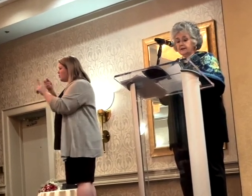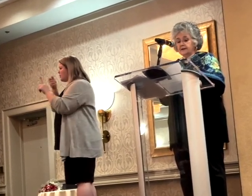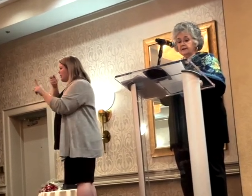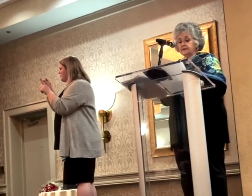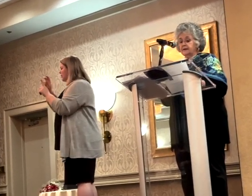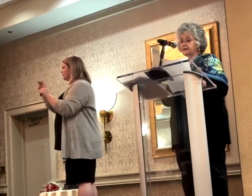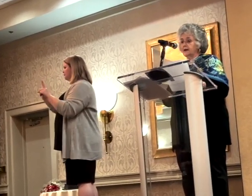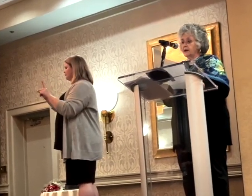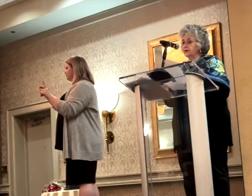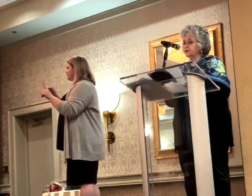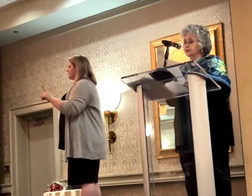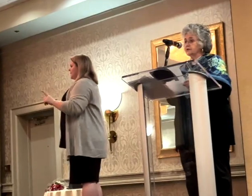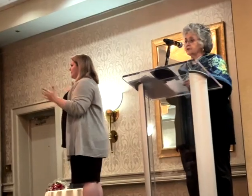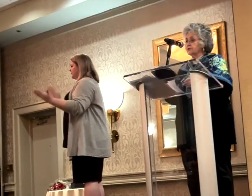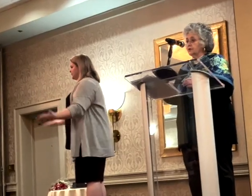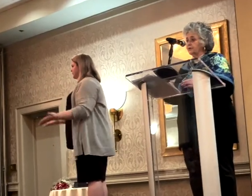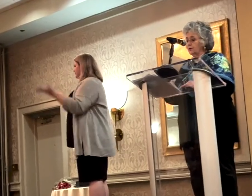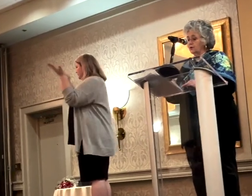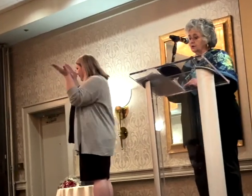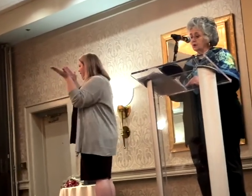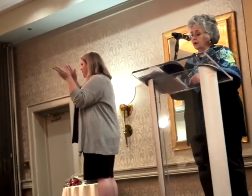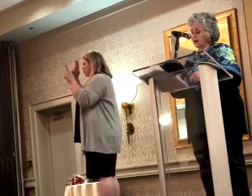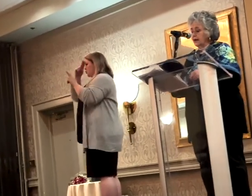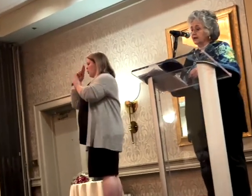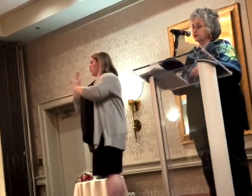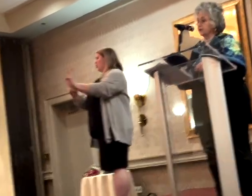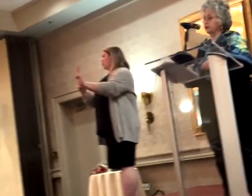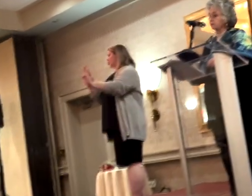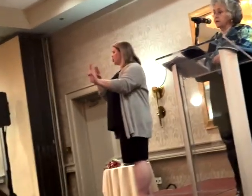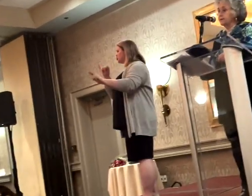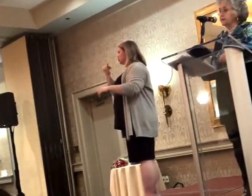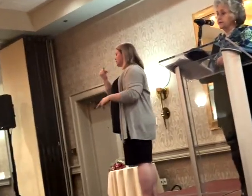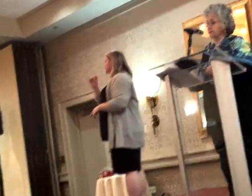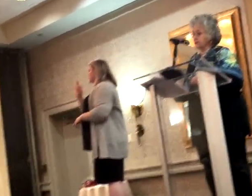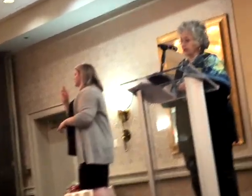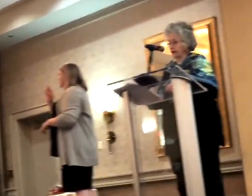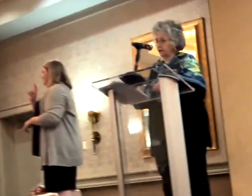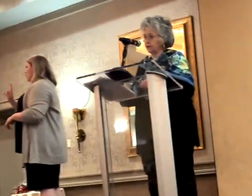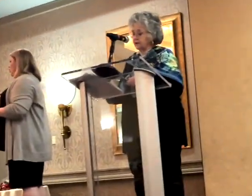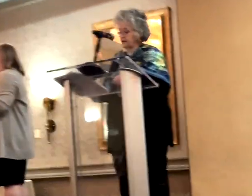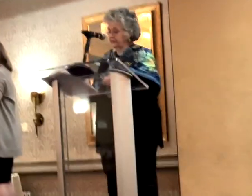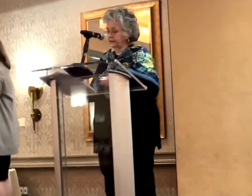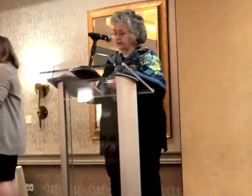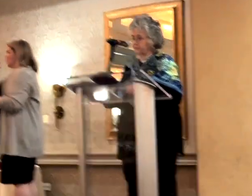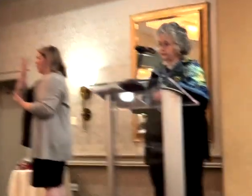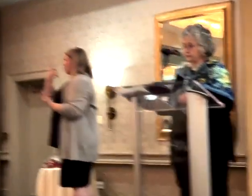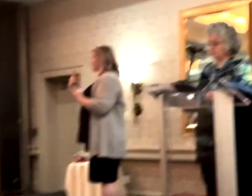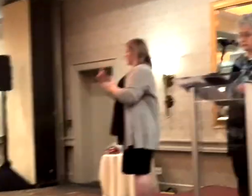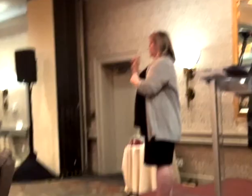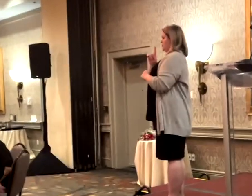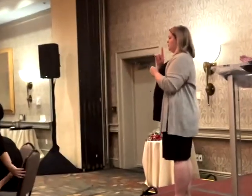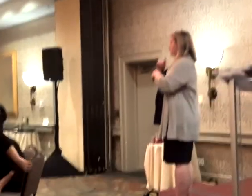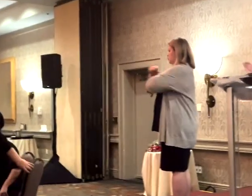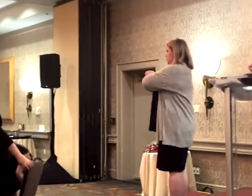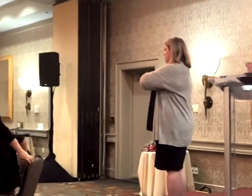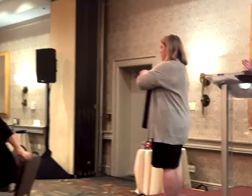to stand and honor Justice Vogel as she comes up to the stage this evening.